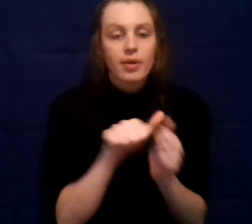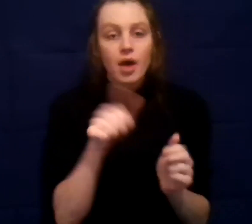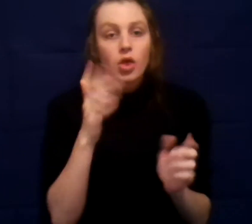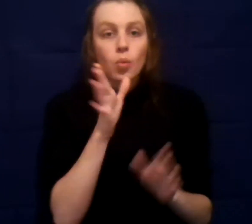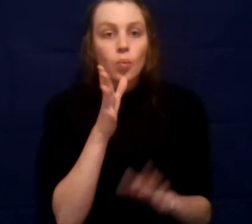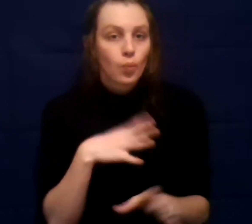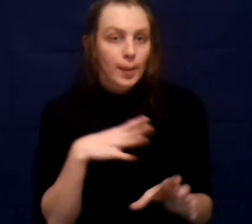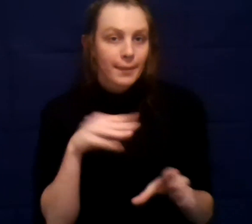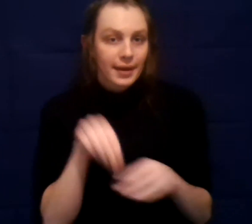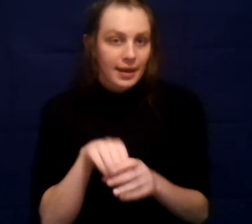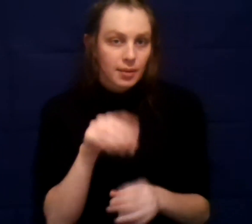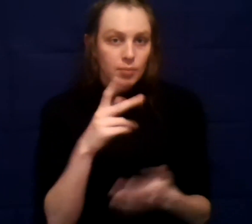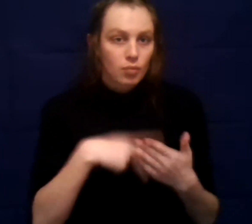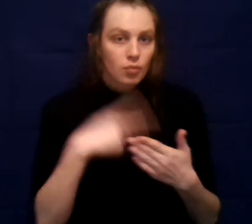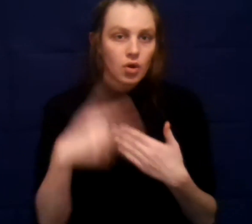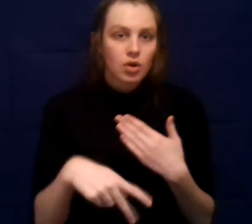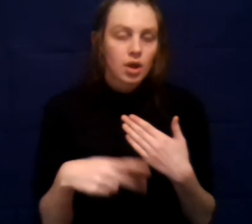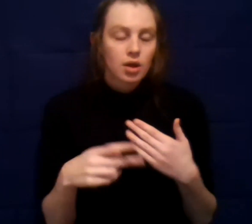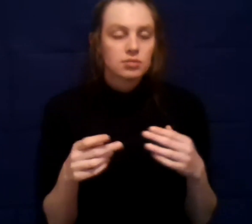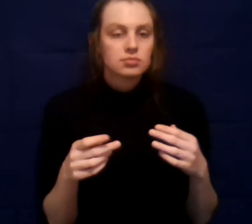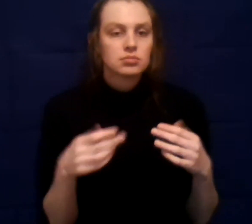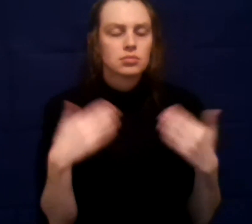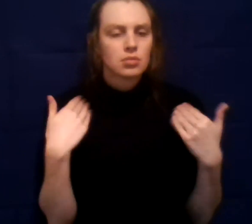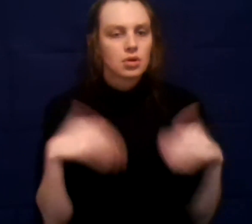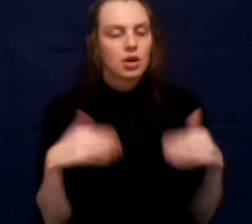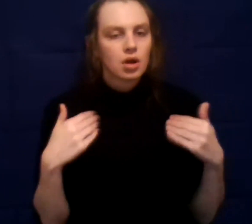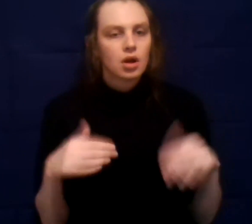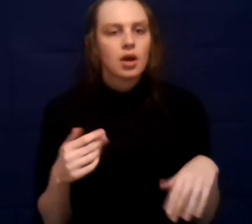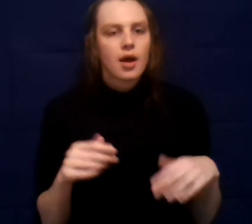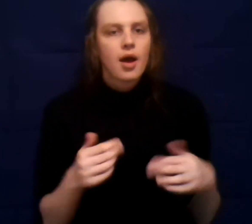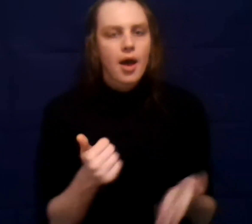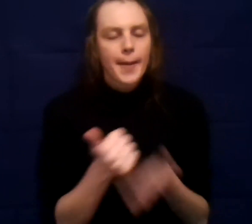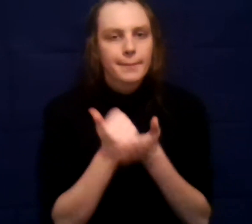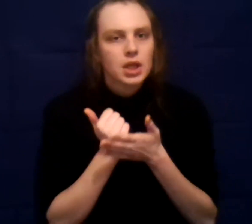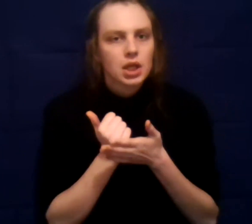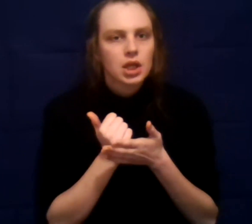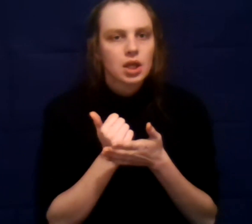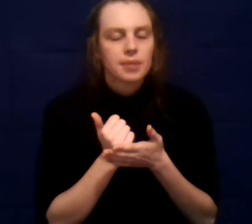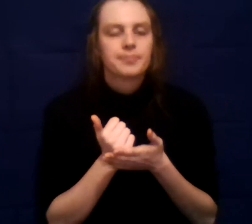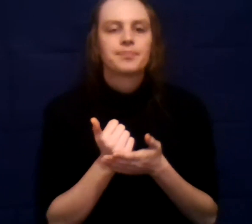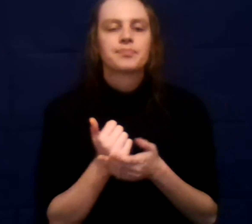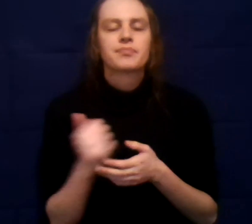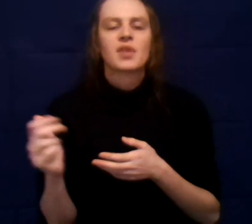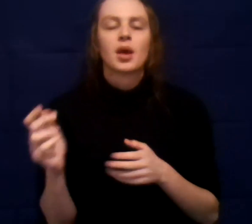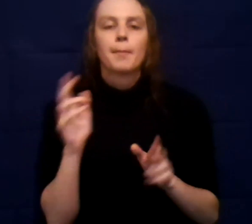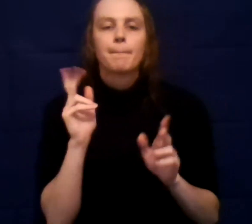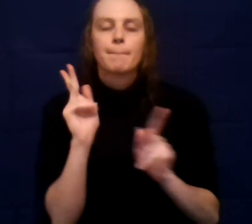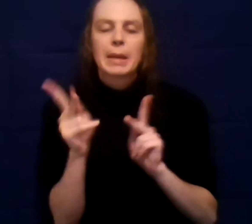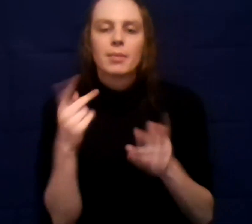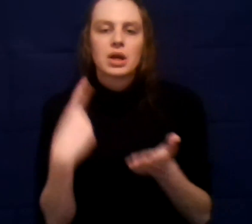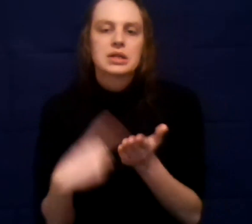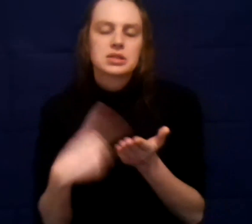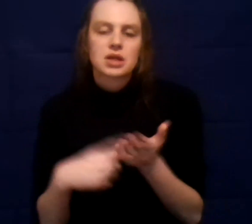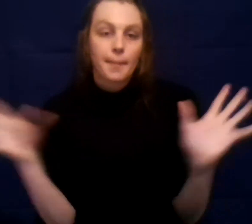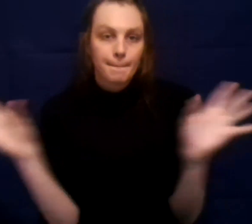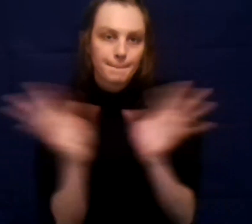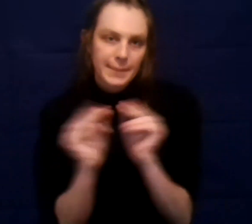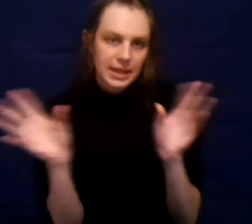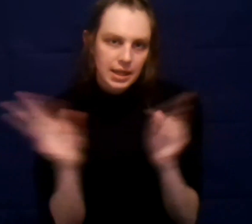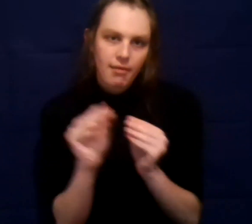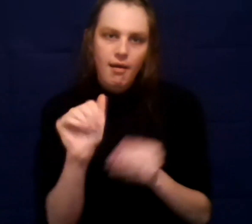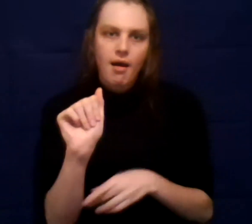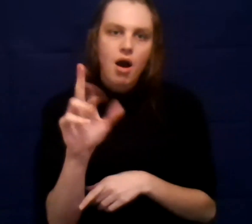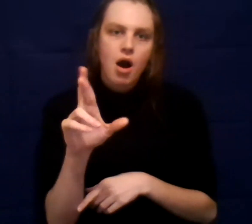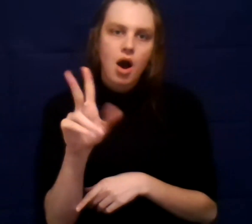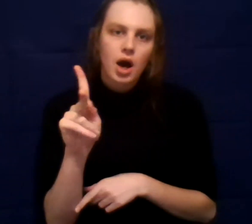this conference called ARKYPAA, and I heard them talking about YPAWs, and me, I'm still that early sobriety